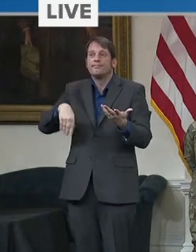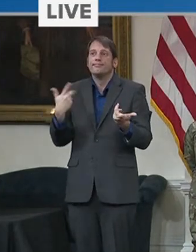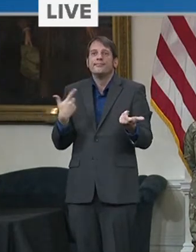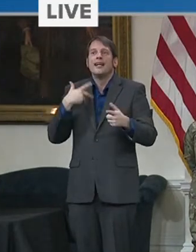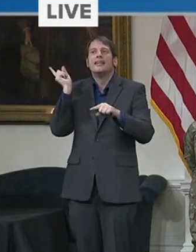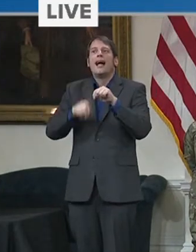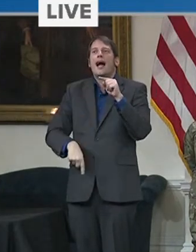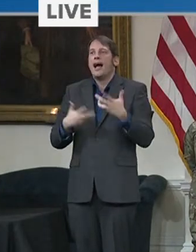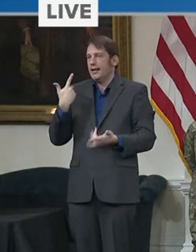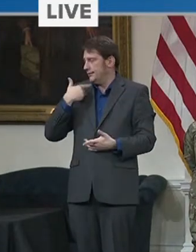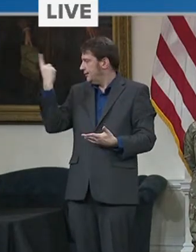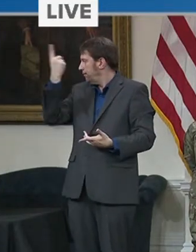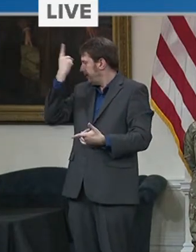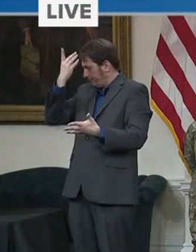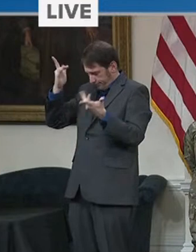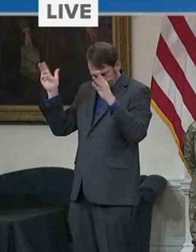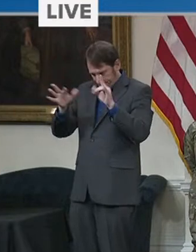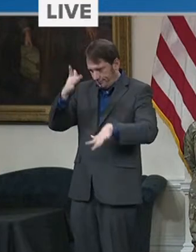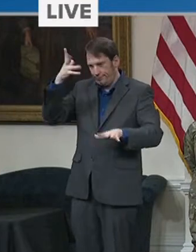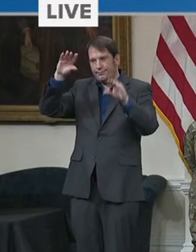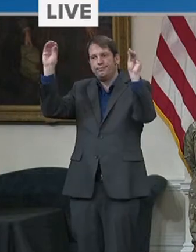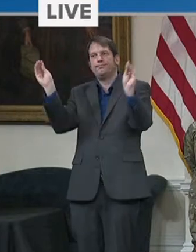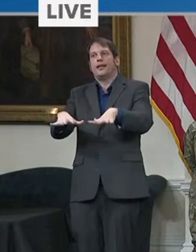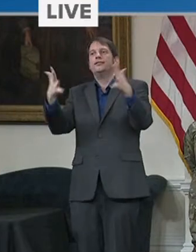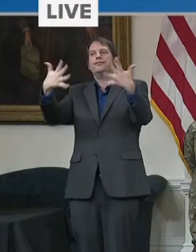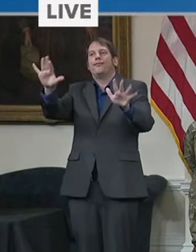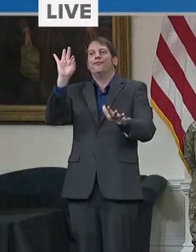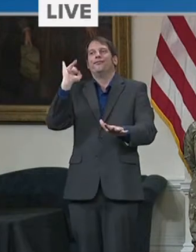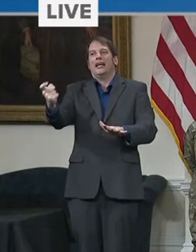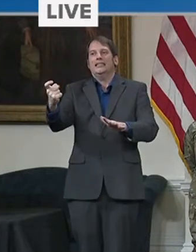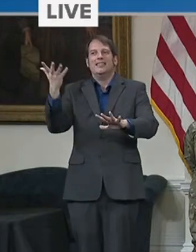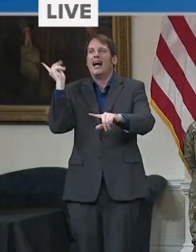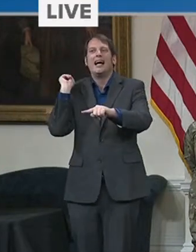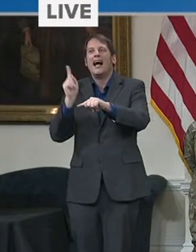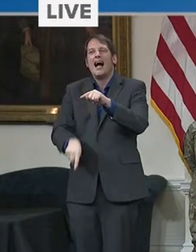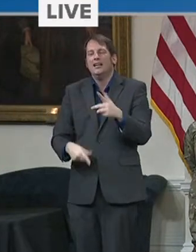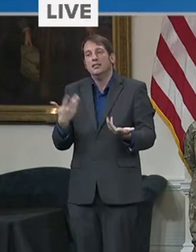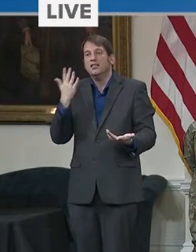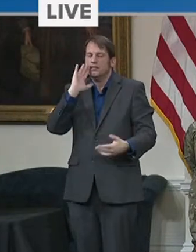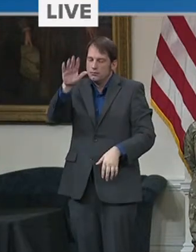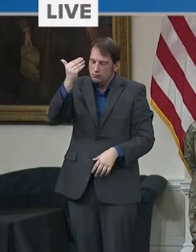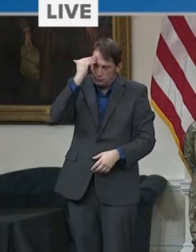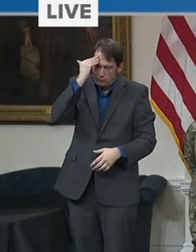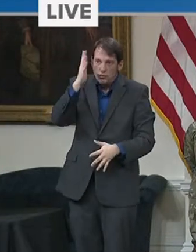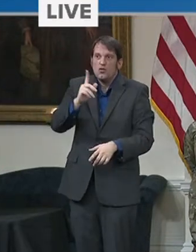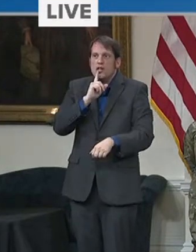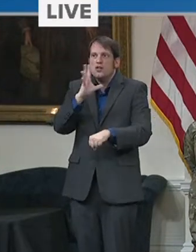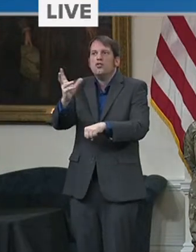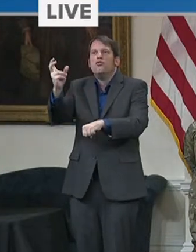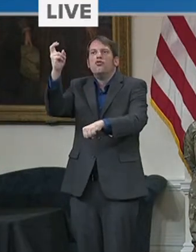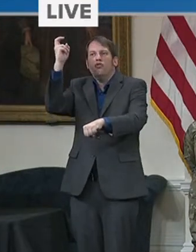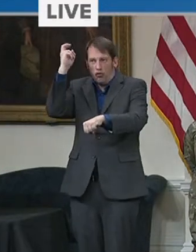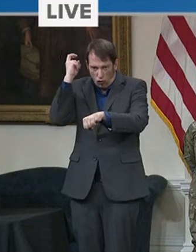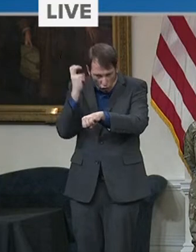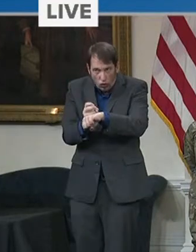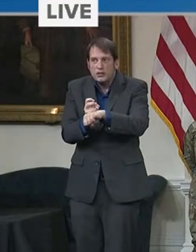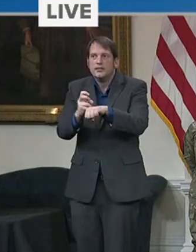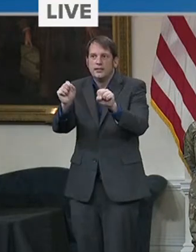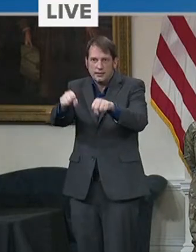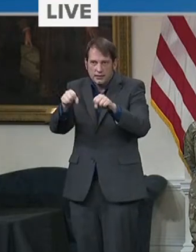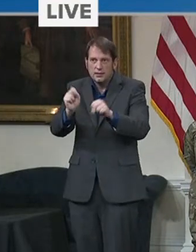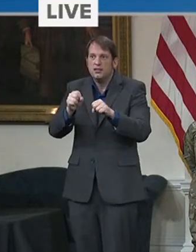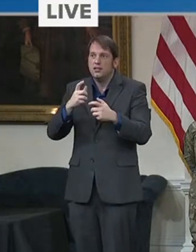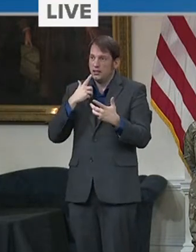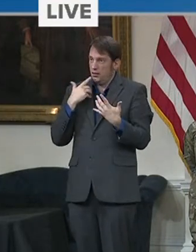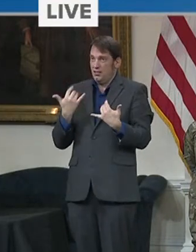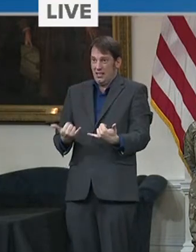overnight. And the last 10 months has been really hard. This is going to be much, much harder. So